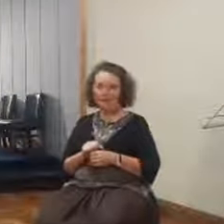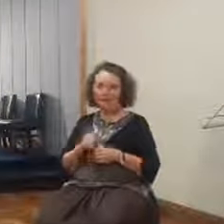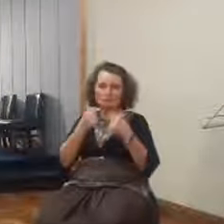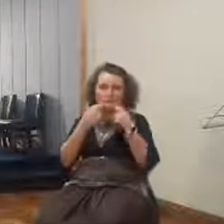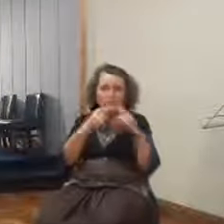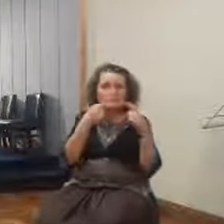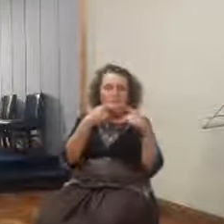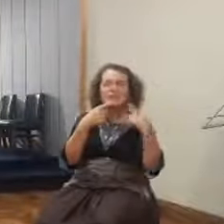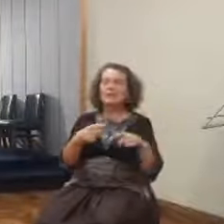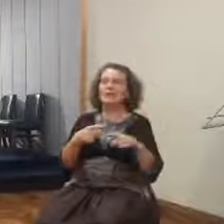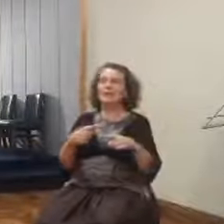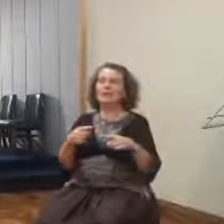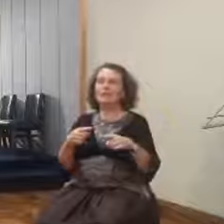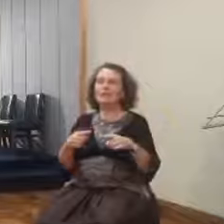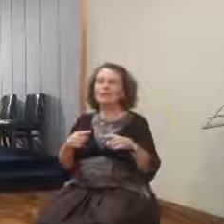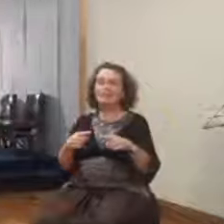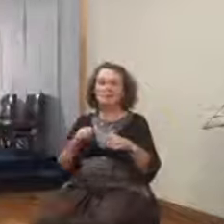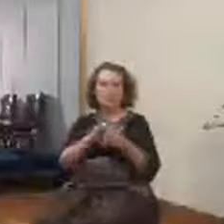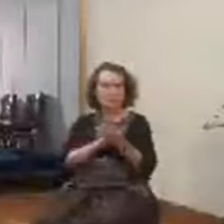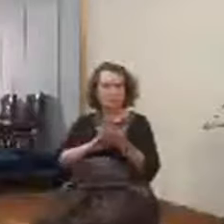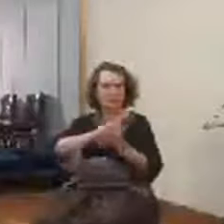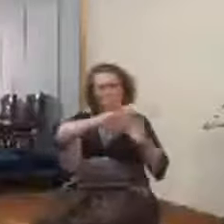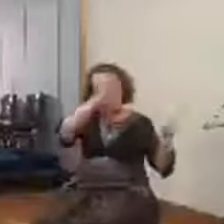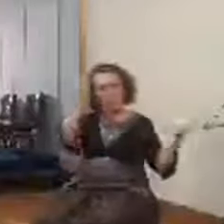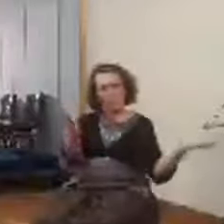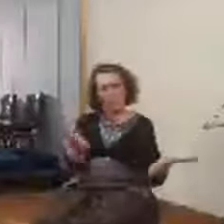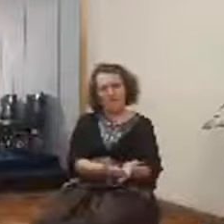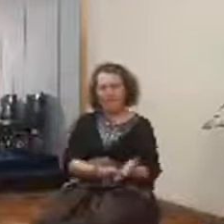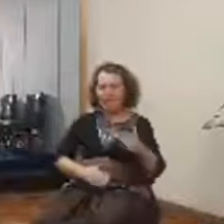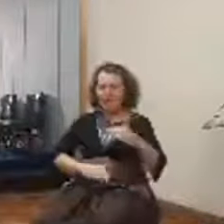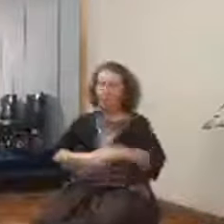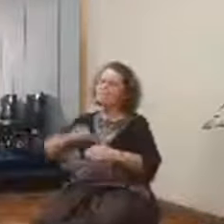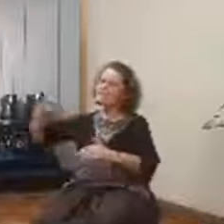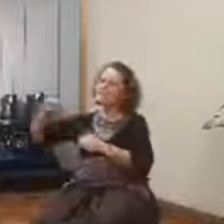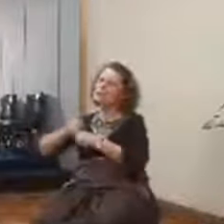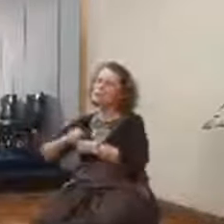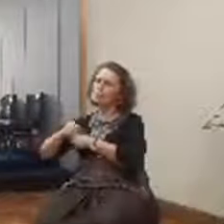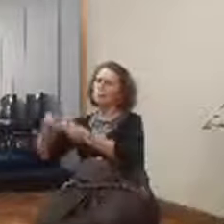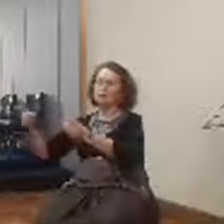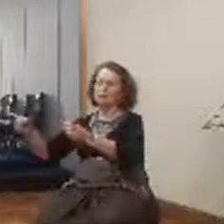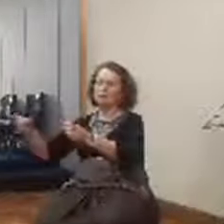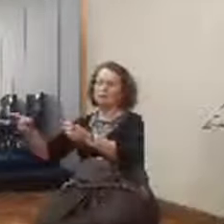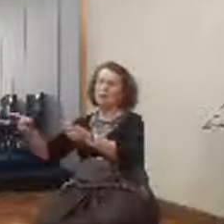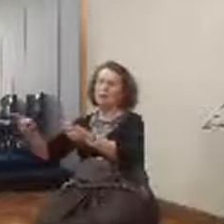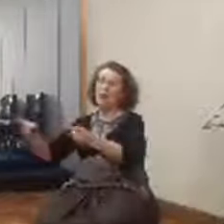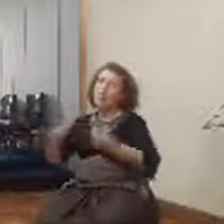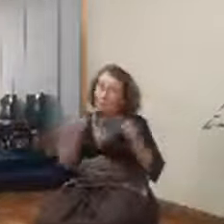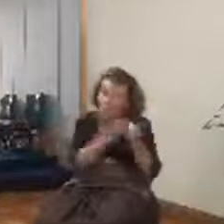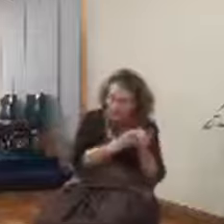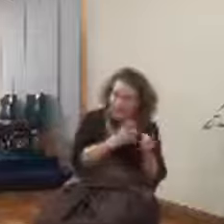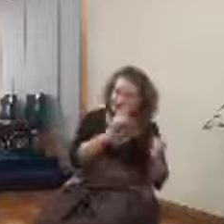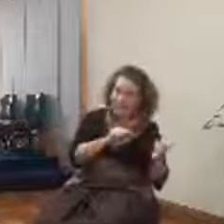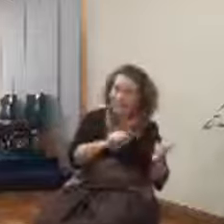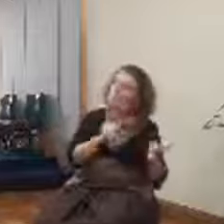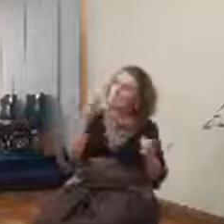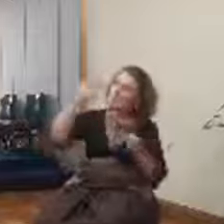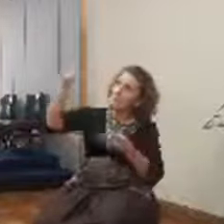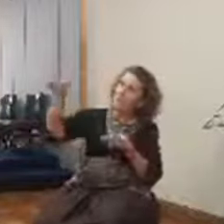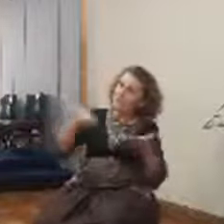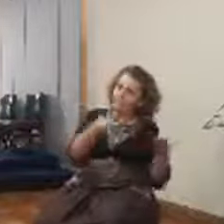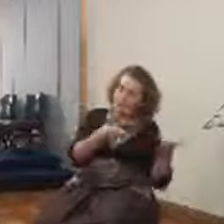the Lord sees from it the earth is full, not only of his material provision, but of the spiritual blessing and opportunity of